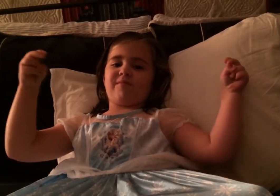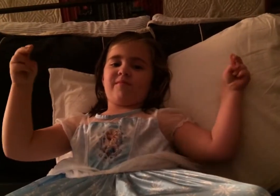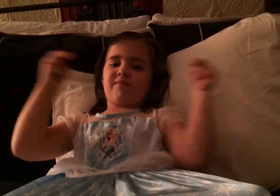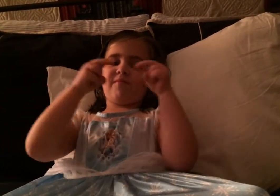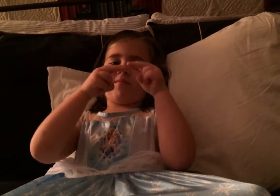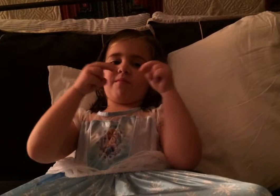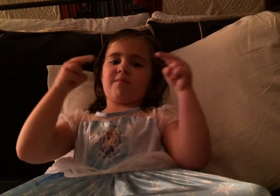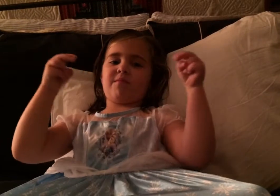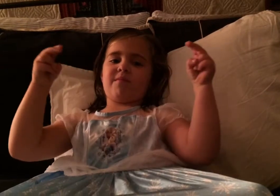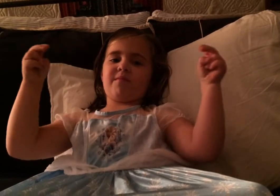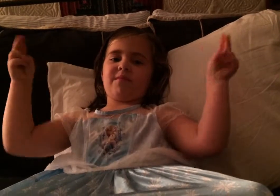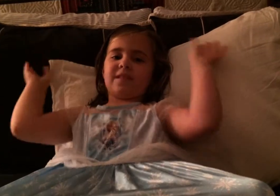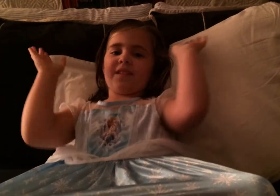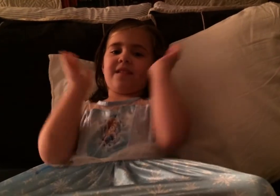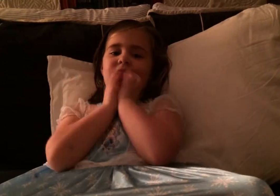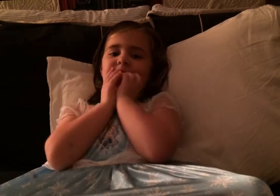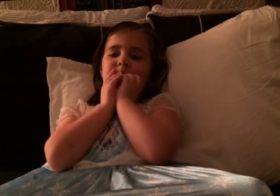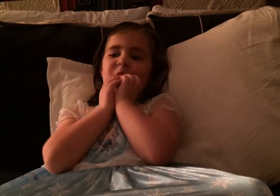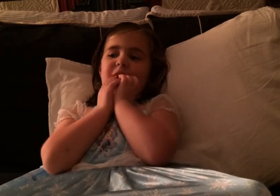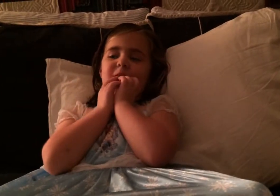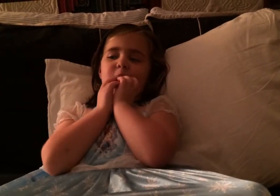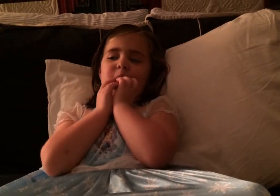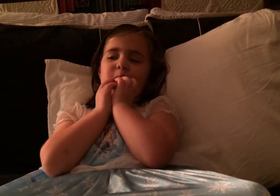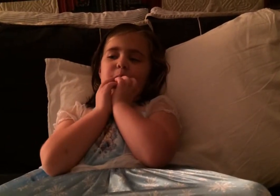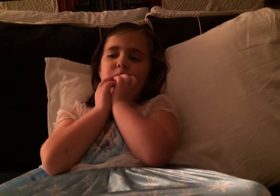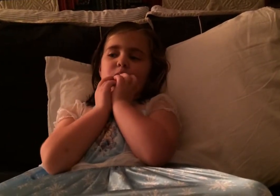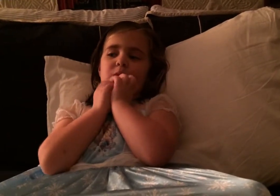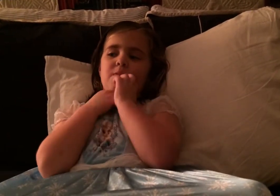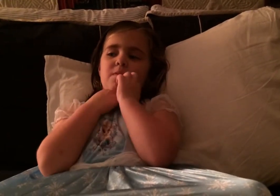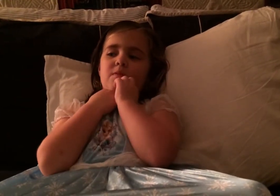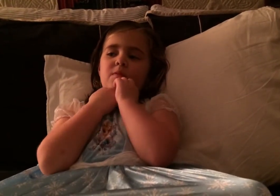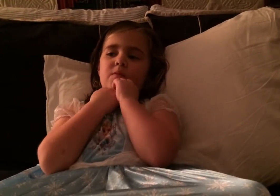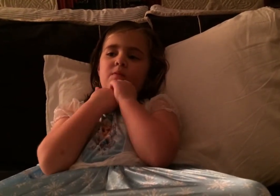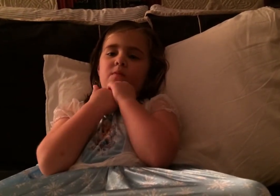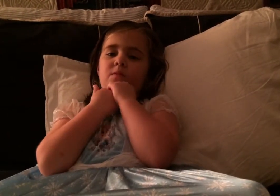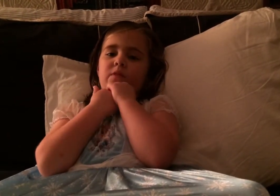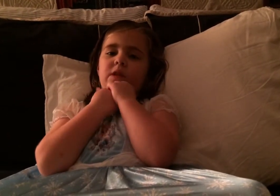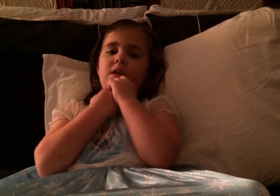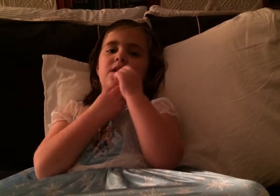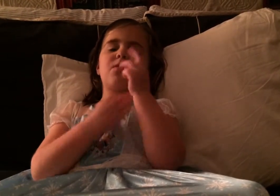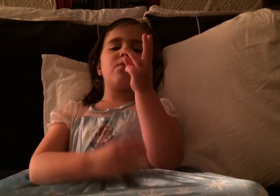What was good? Good. I can't remember. What's thank you? Thank you.